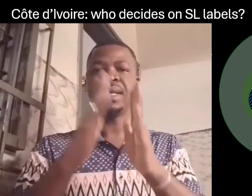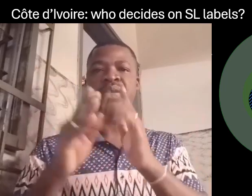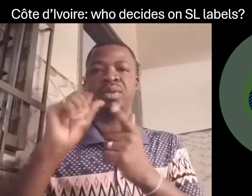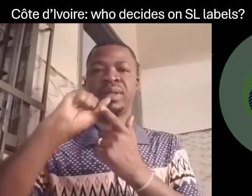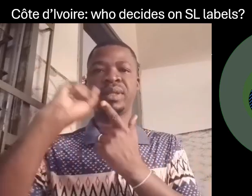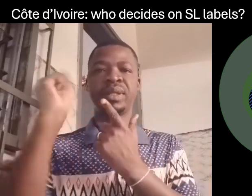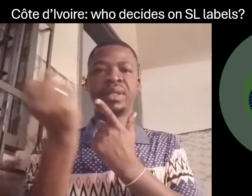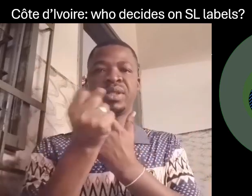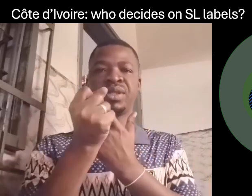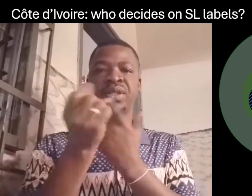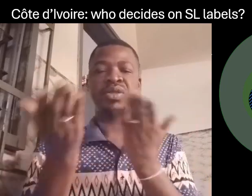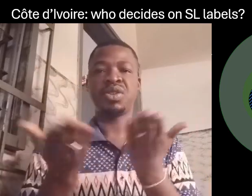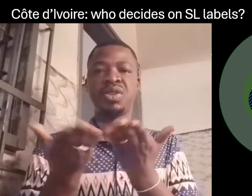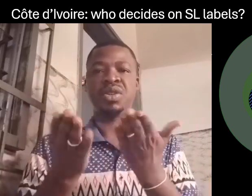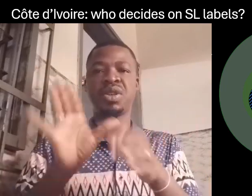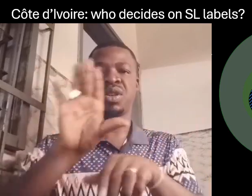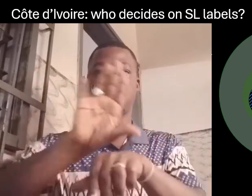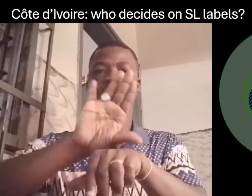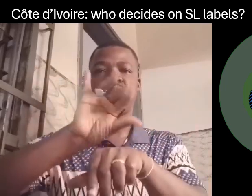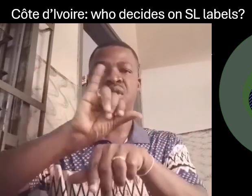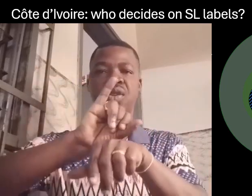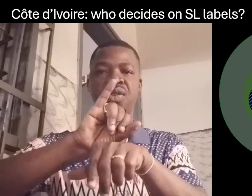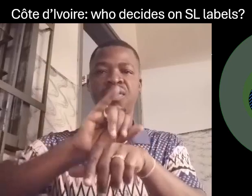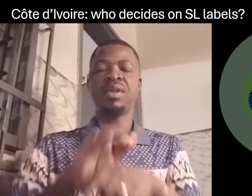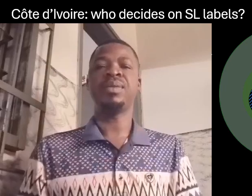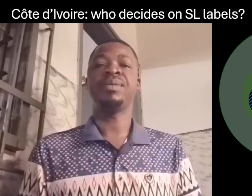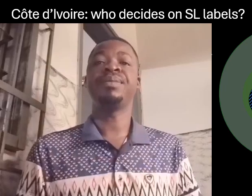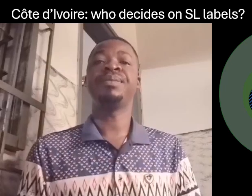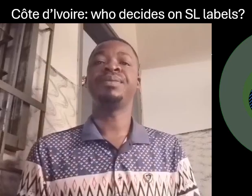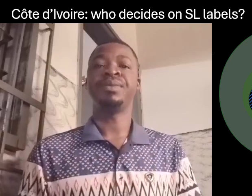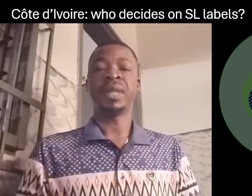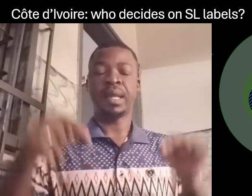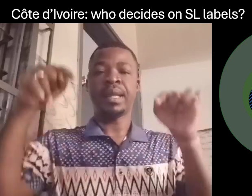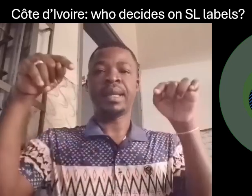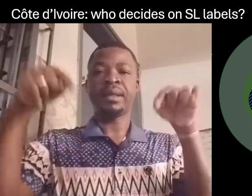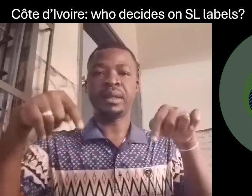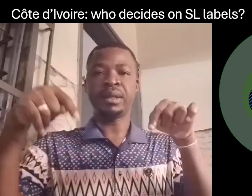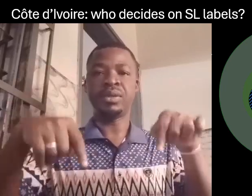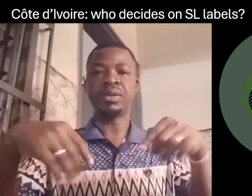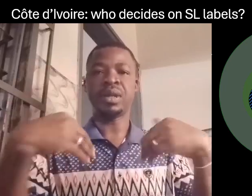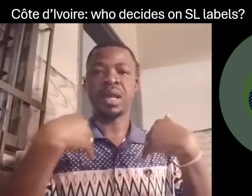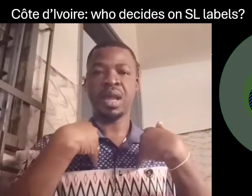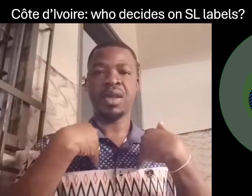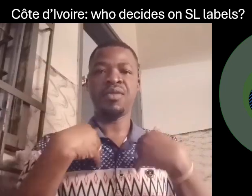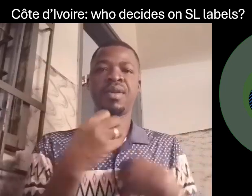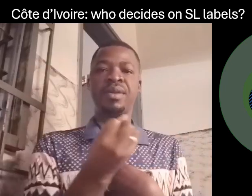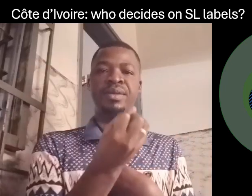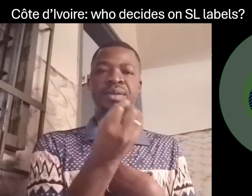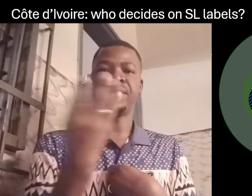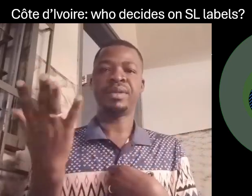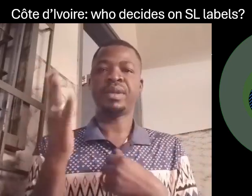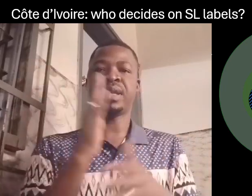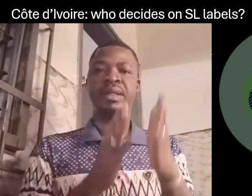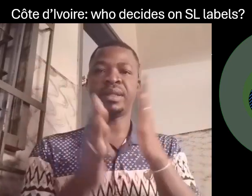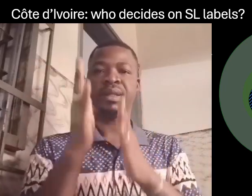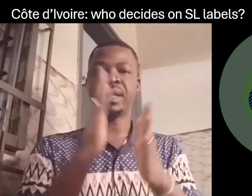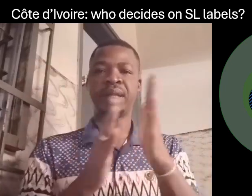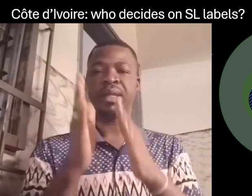present about the sign language situation in Côte d'Ivoire. So here we